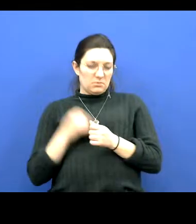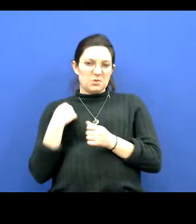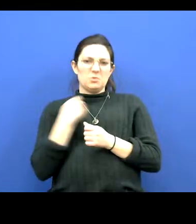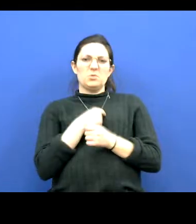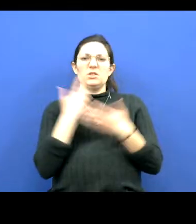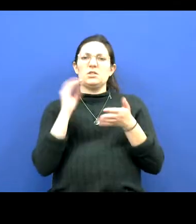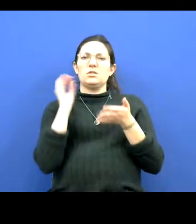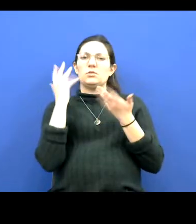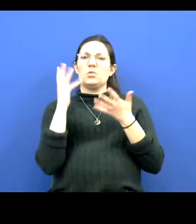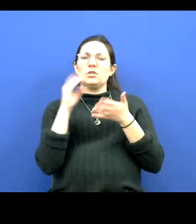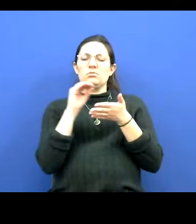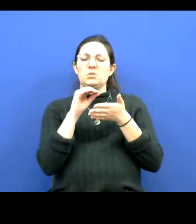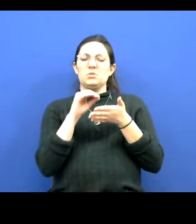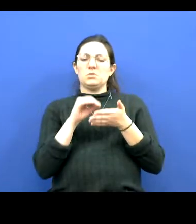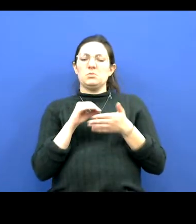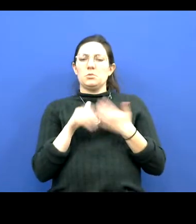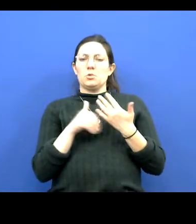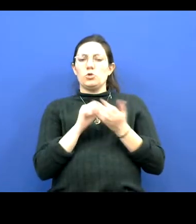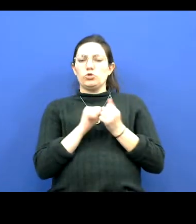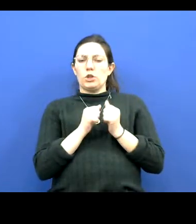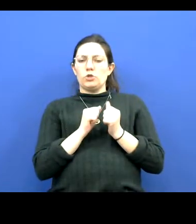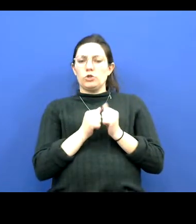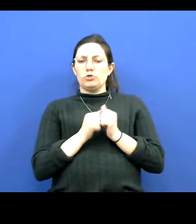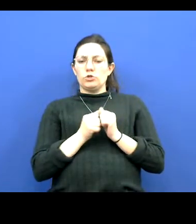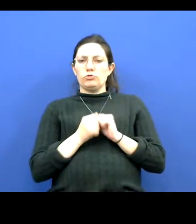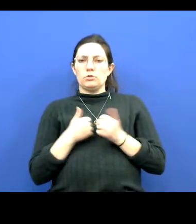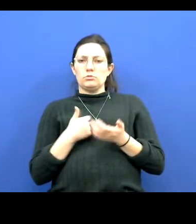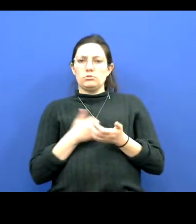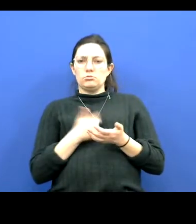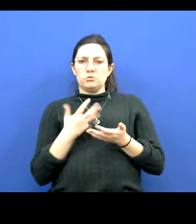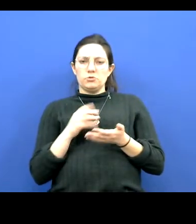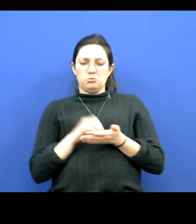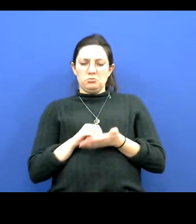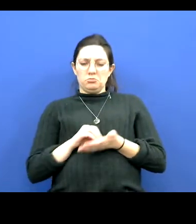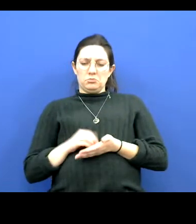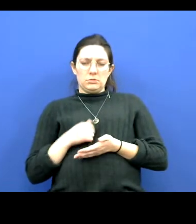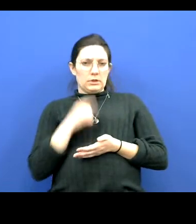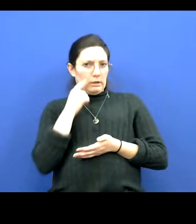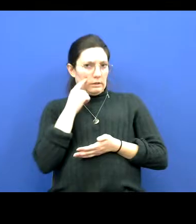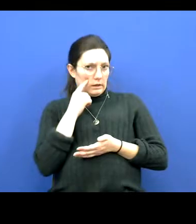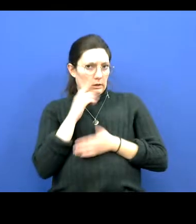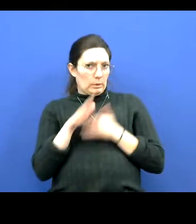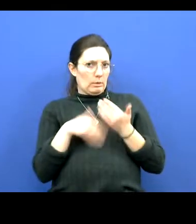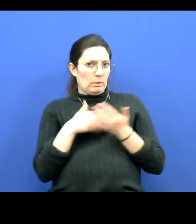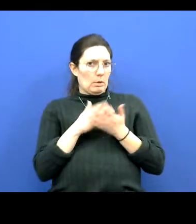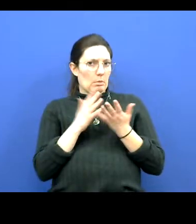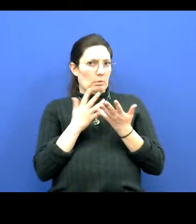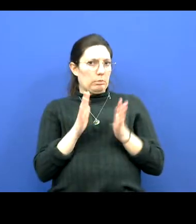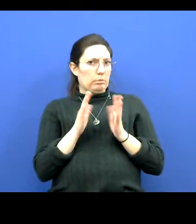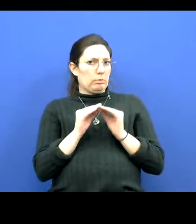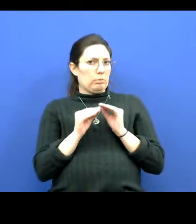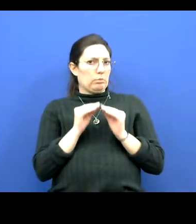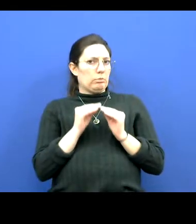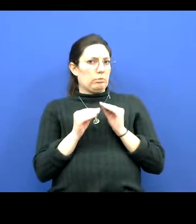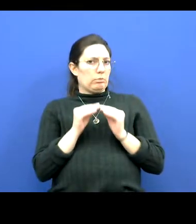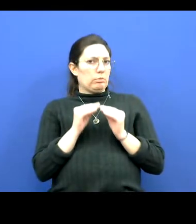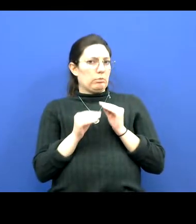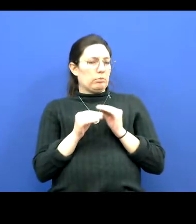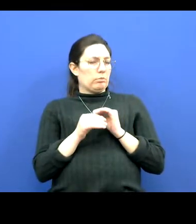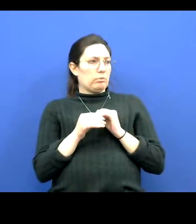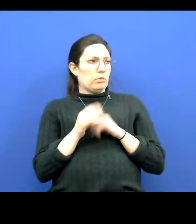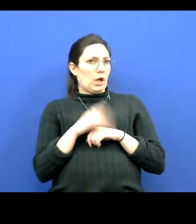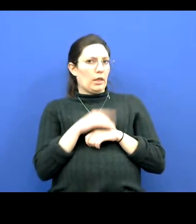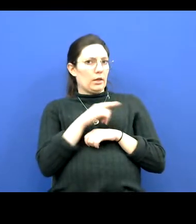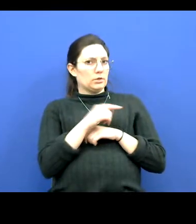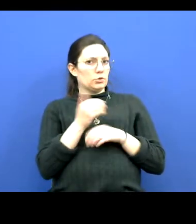Becky might chime in on this as well. I think we got all of the changes in with what's attached here, right?